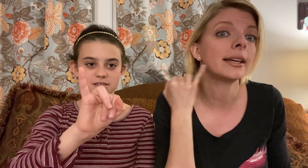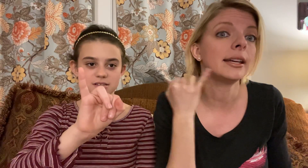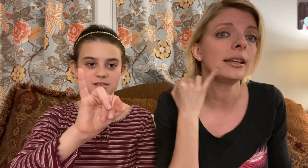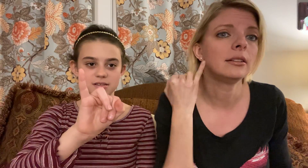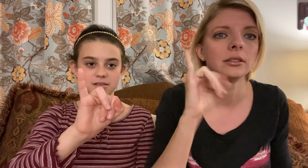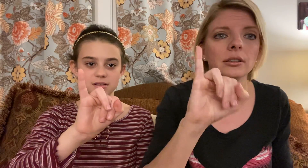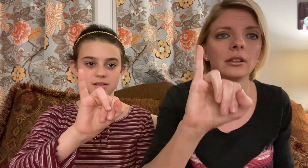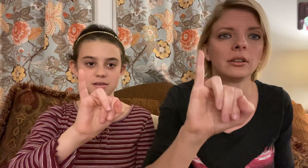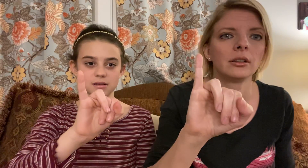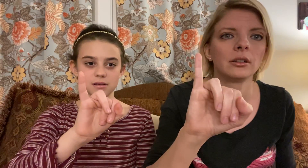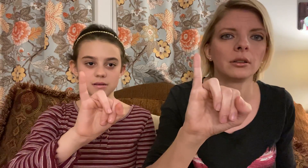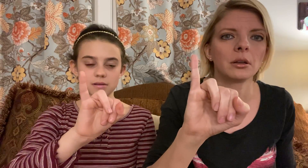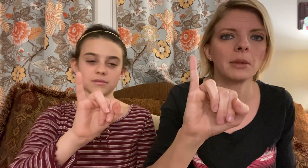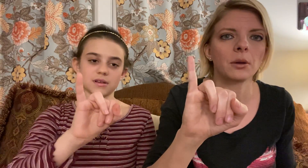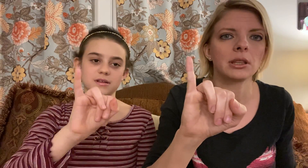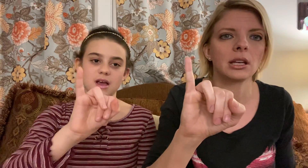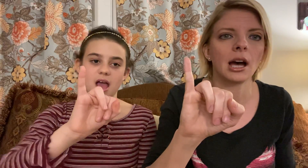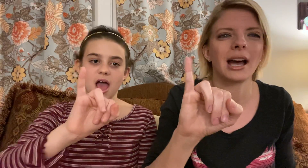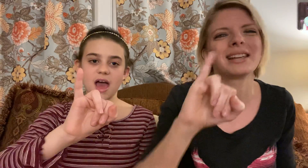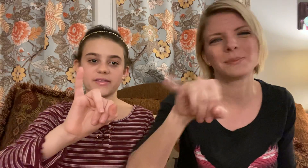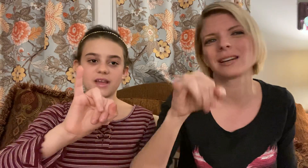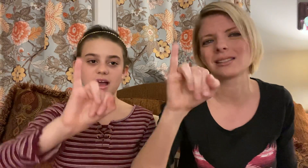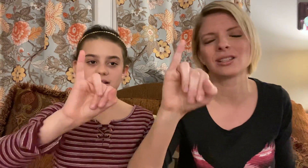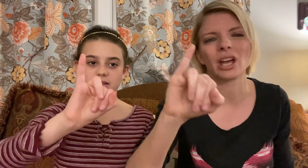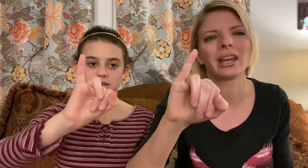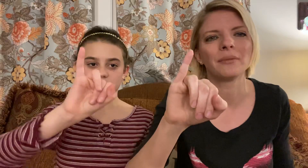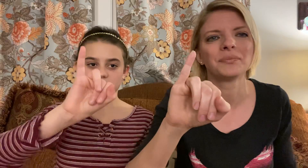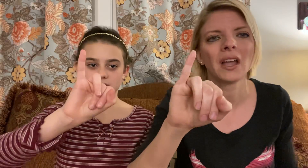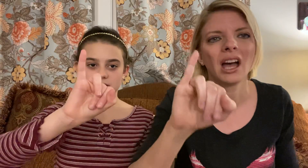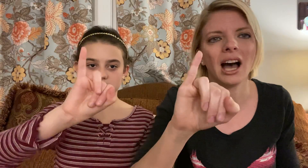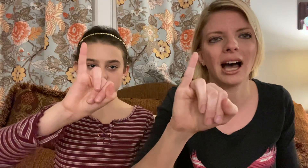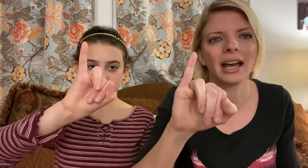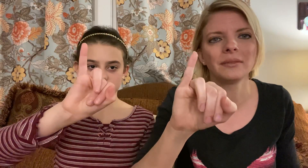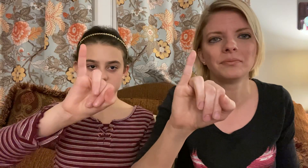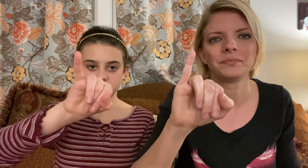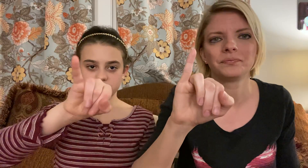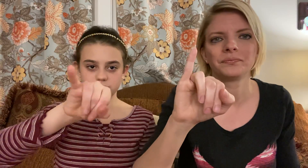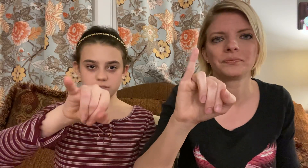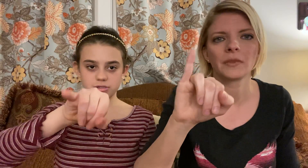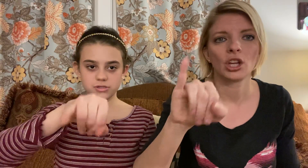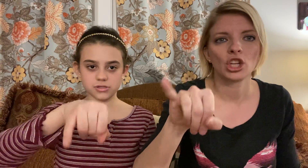Jackie. You make it with an I because of the J, yeah. I.